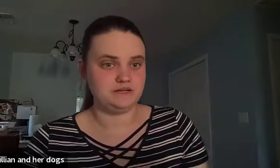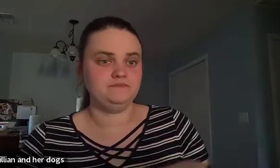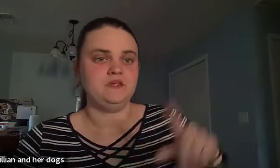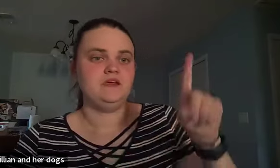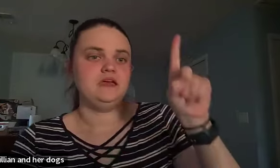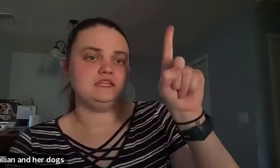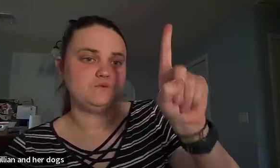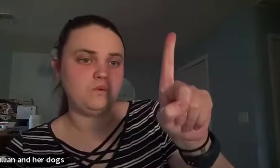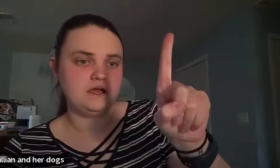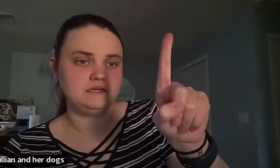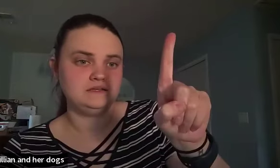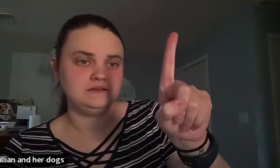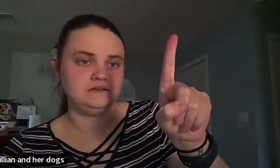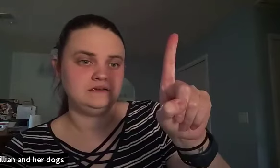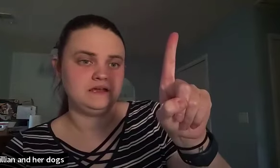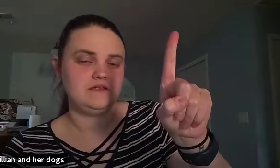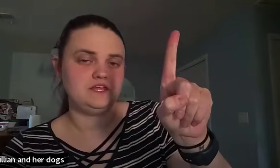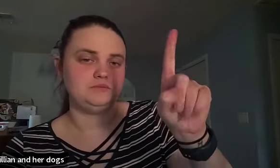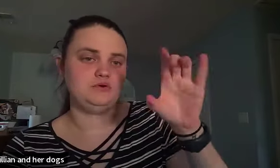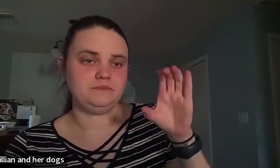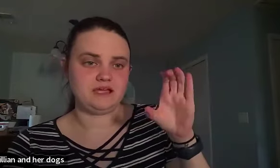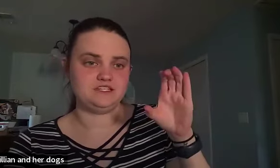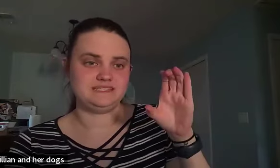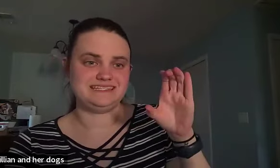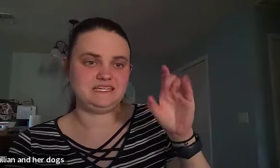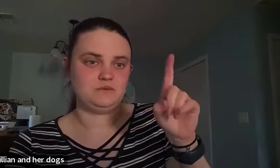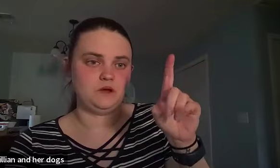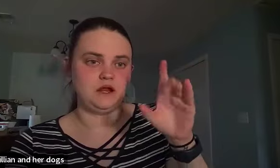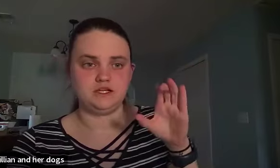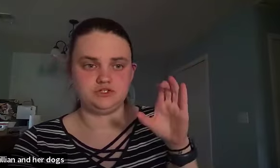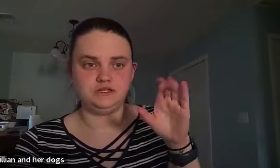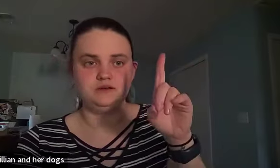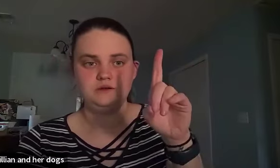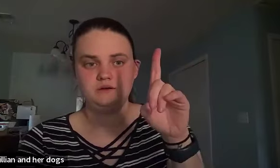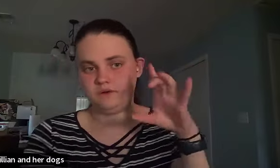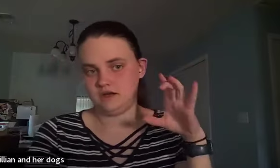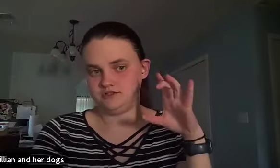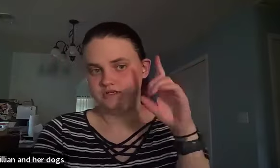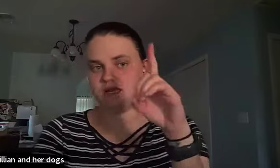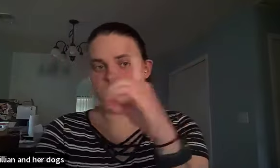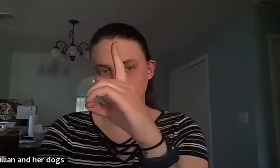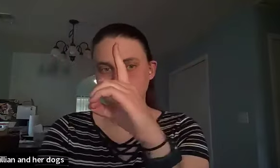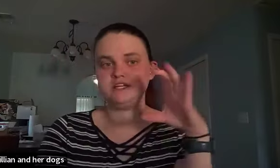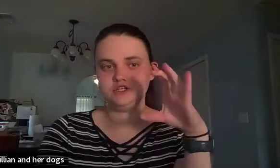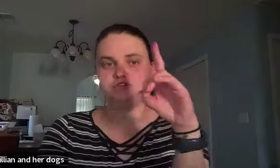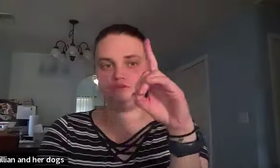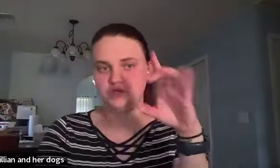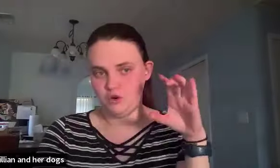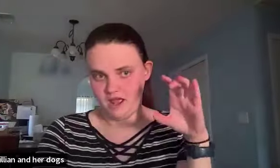100, it's one and then you pull it back into a C, 100, 100. And you do want to make sure you do go